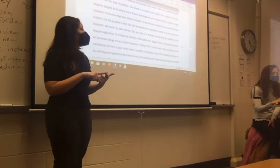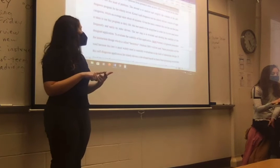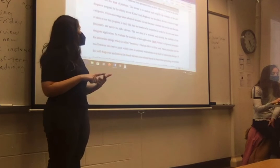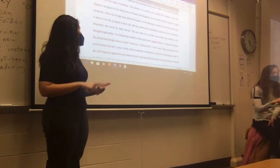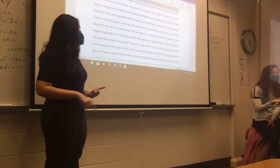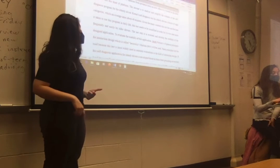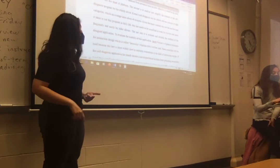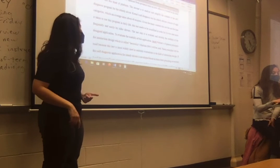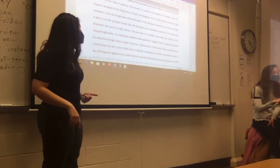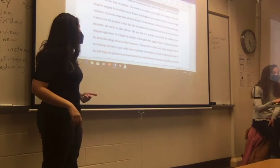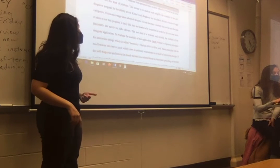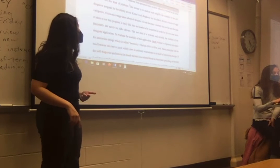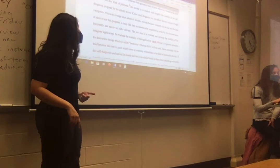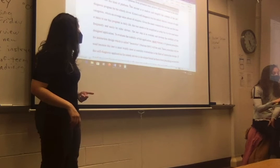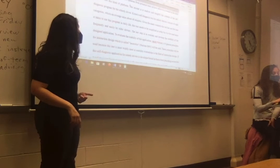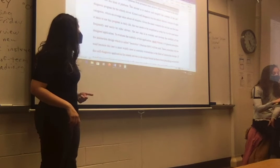the second part of the method